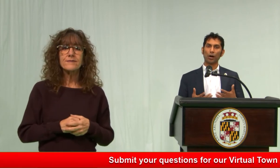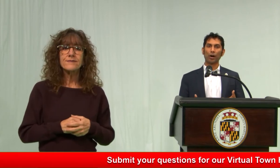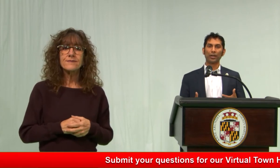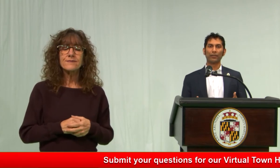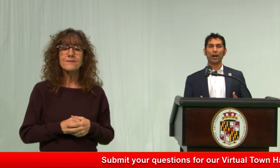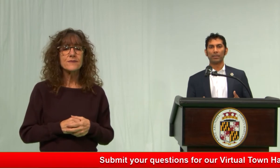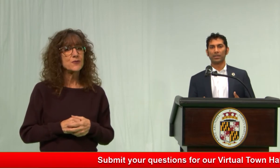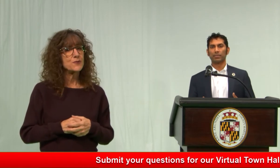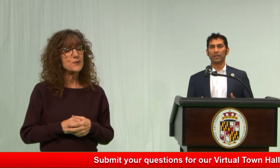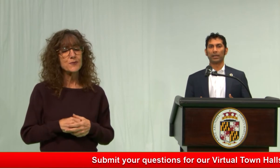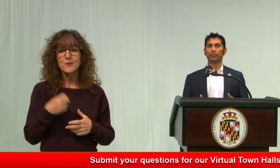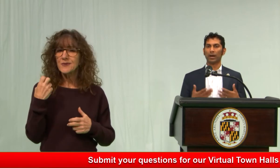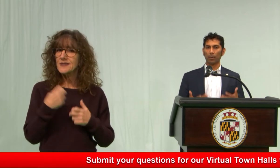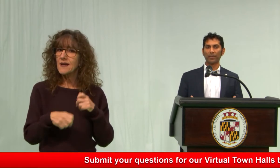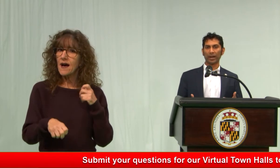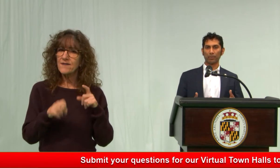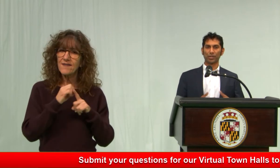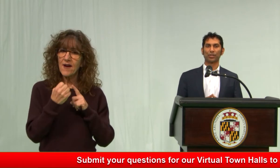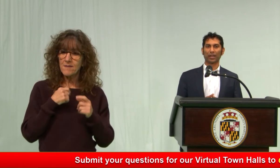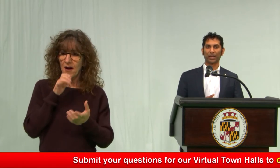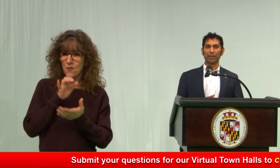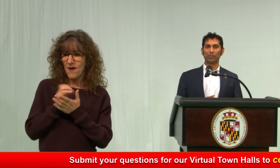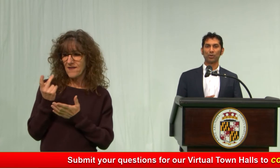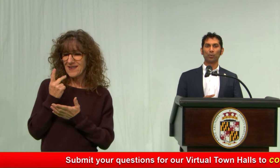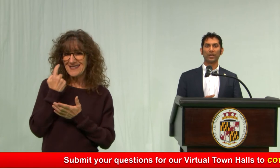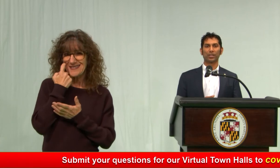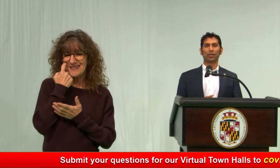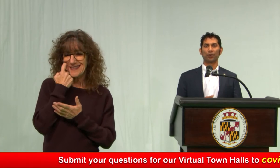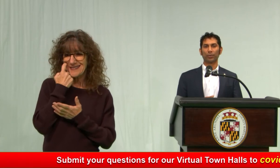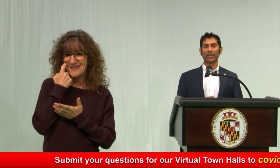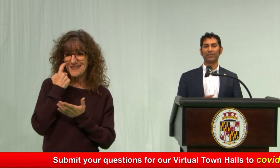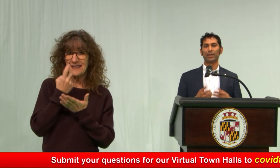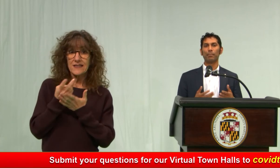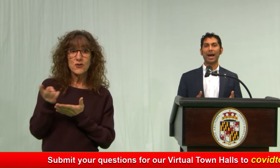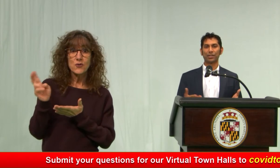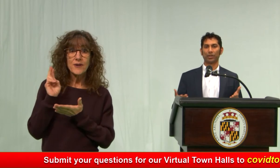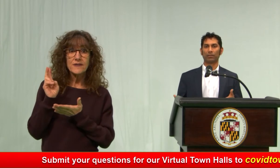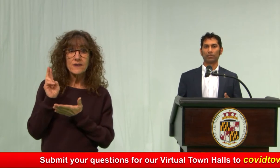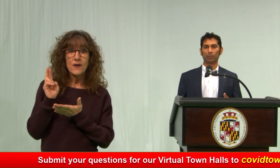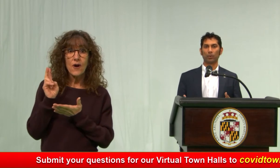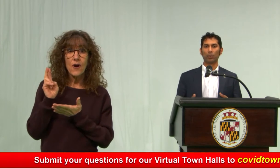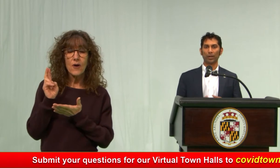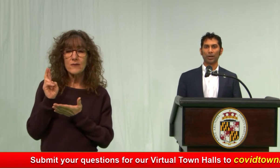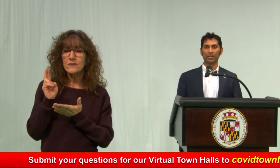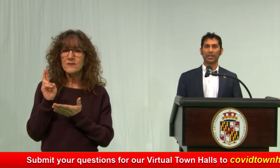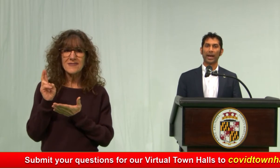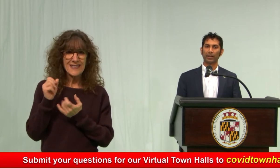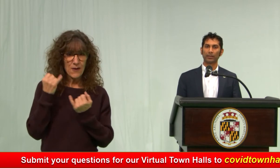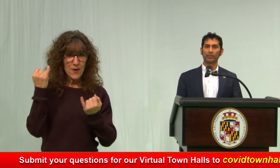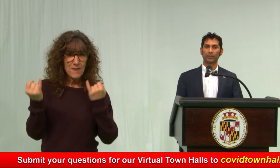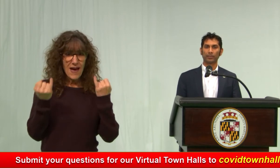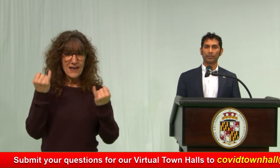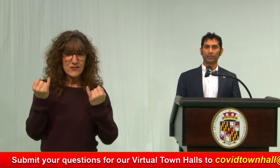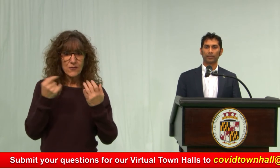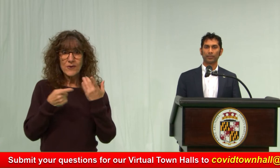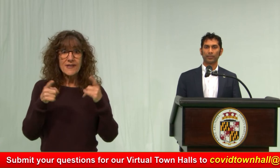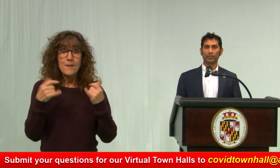This is a hard environment to be in. My wife and I were just talking about 2 weeks ago if we could even imagine where we are today.